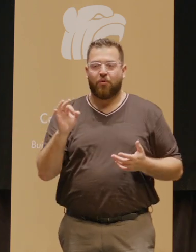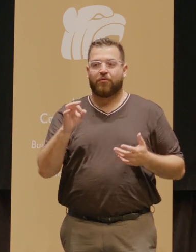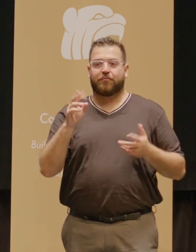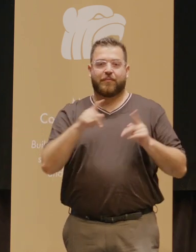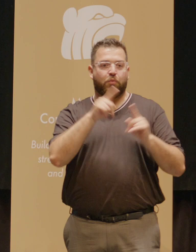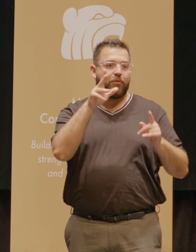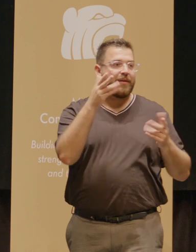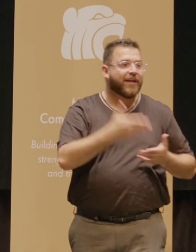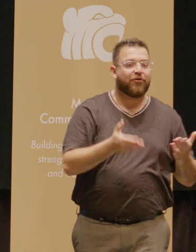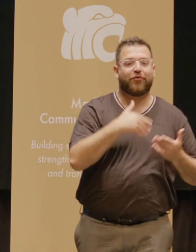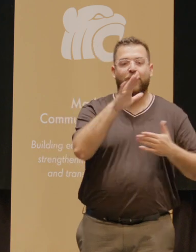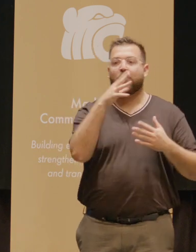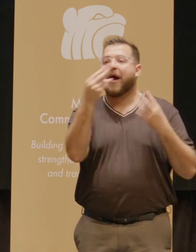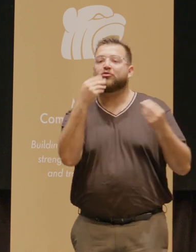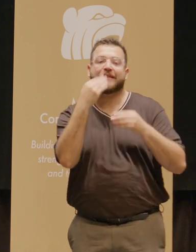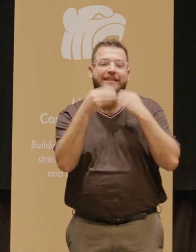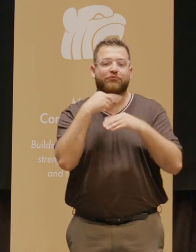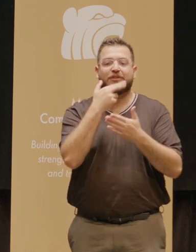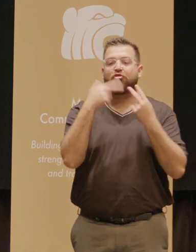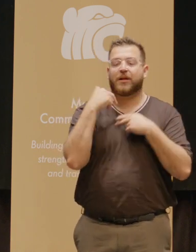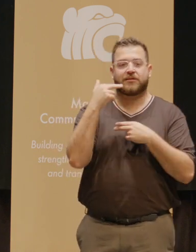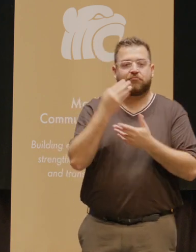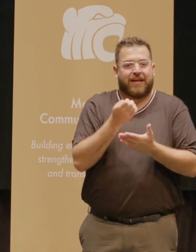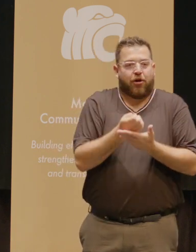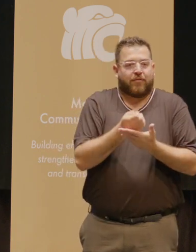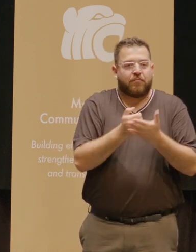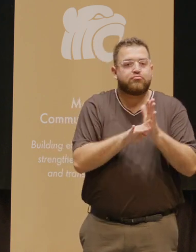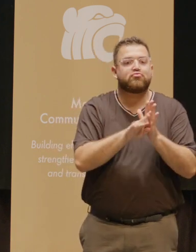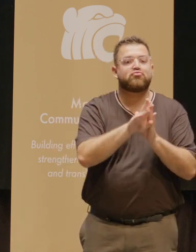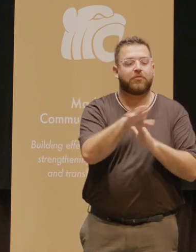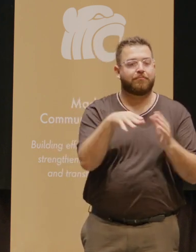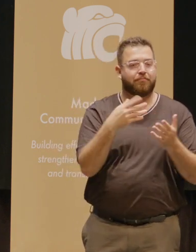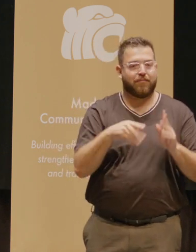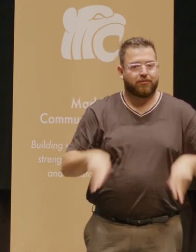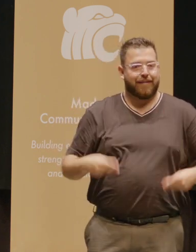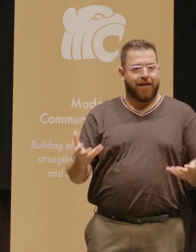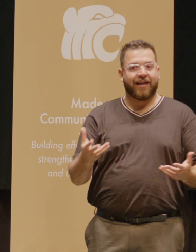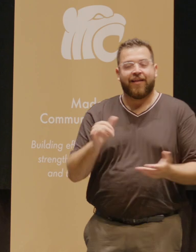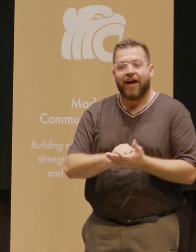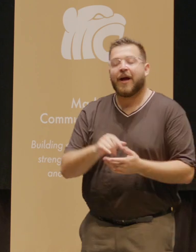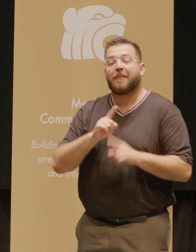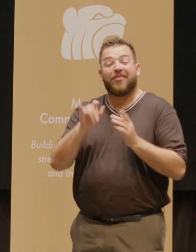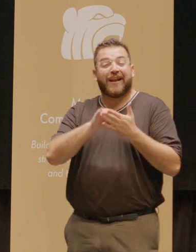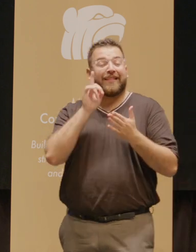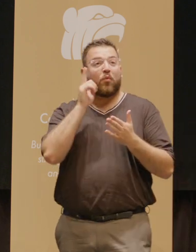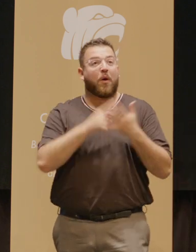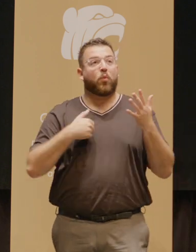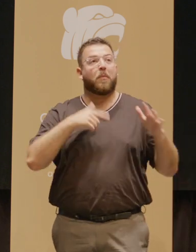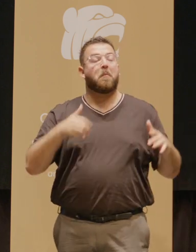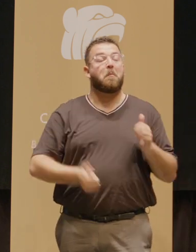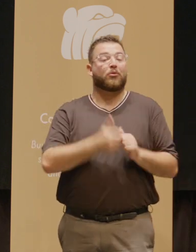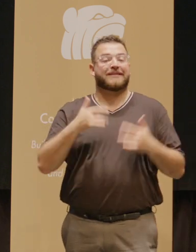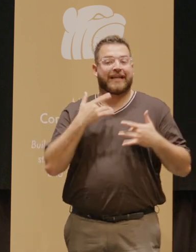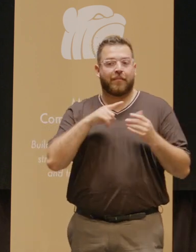right? But that is probably one of our biggest programs that the governor's most excited about. And how do we make sure